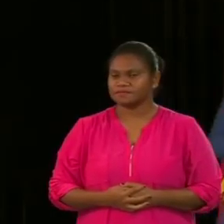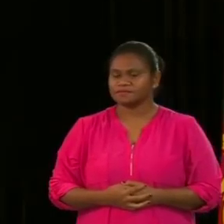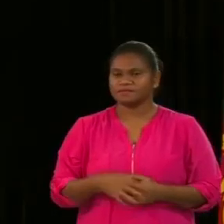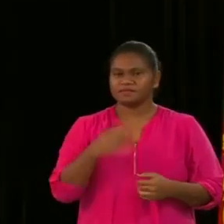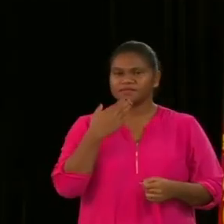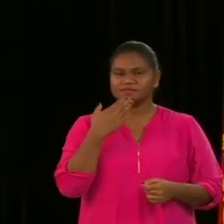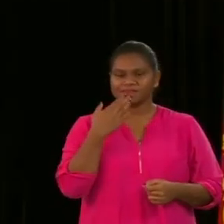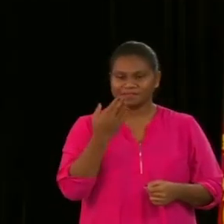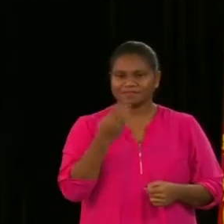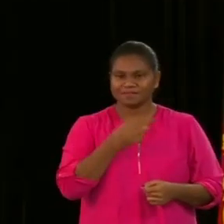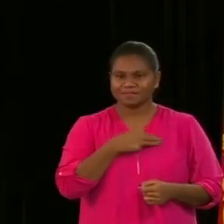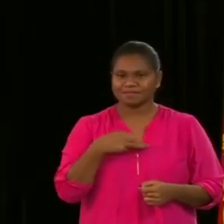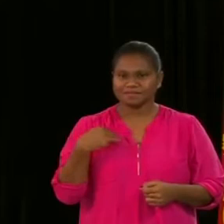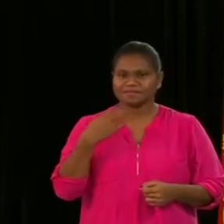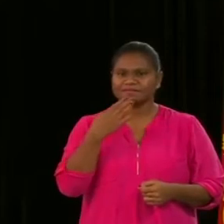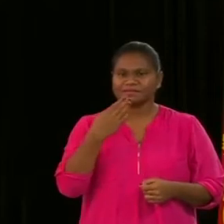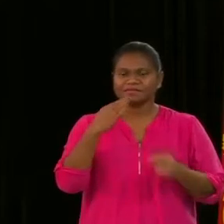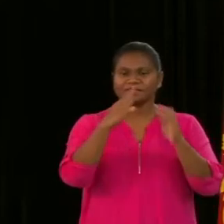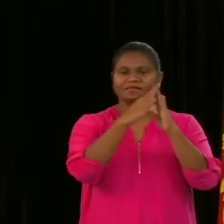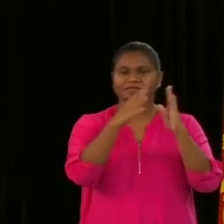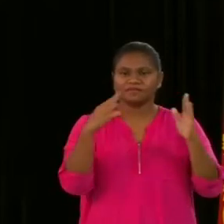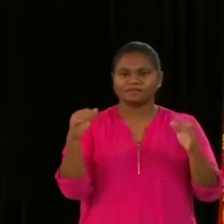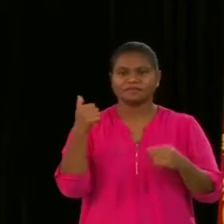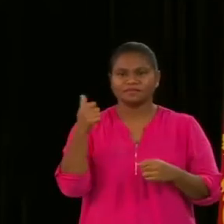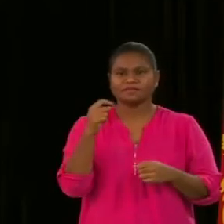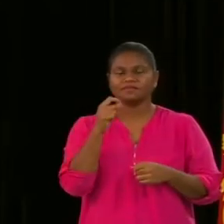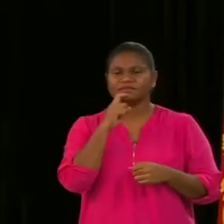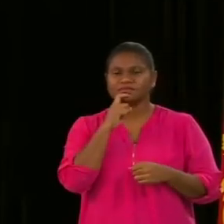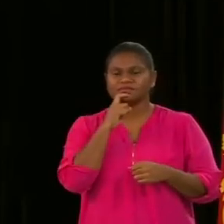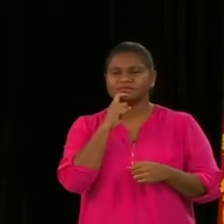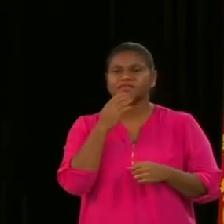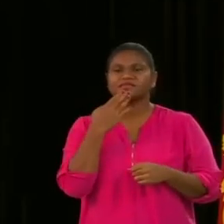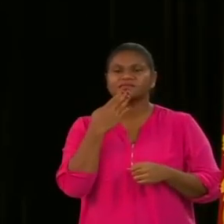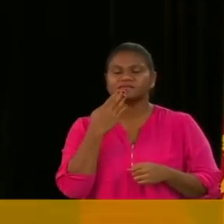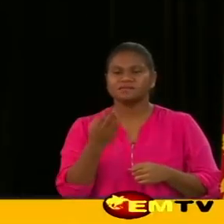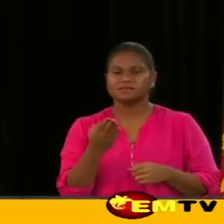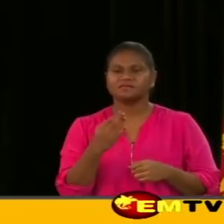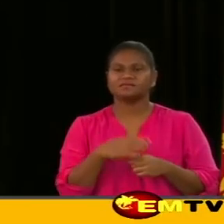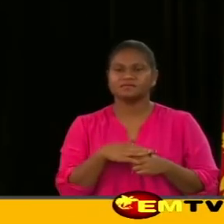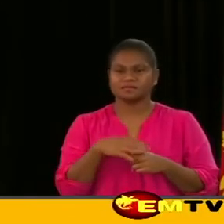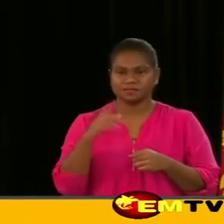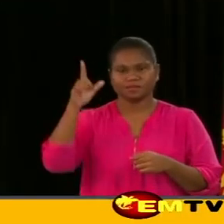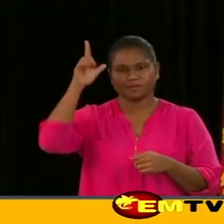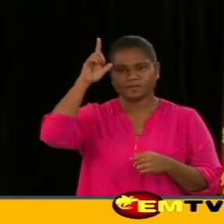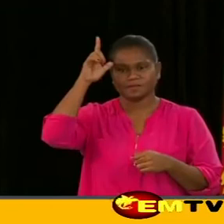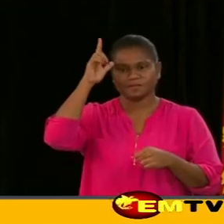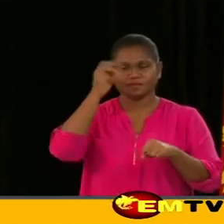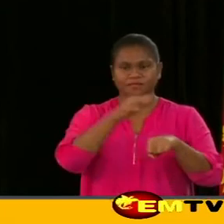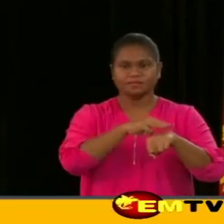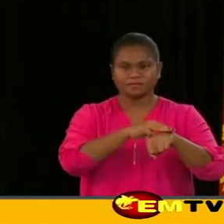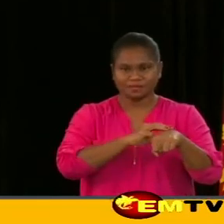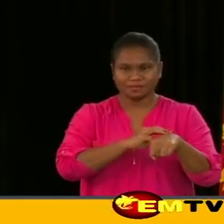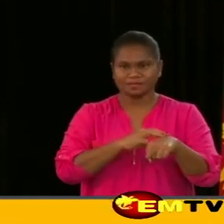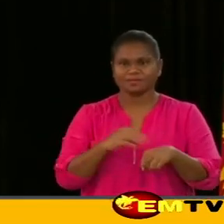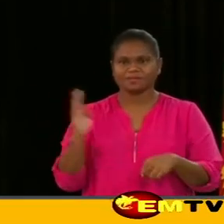Thank you, Minister, and thank you, Papua New Guinea. Good afternoon, and thank you for the controller for the opportunity